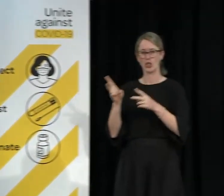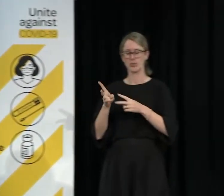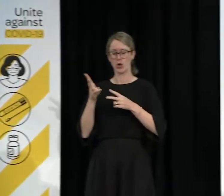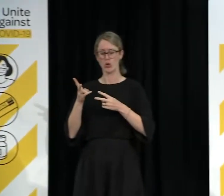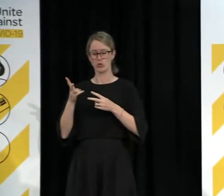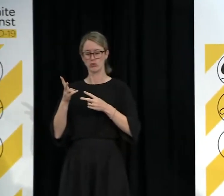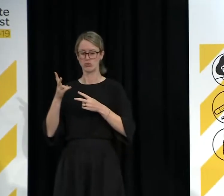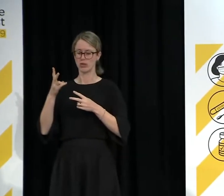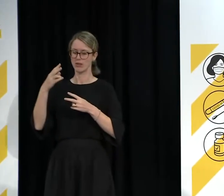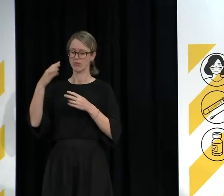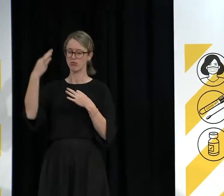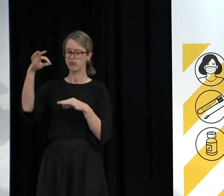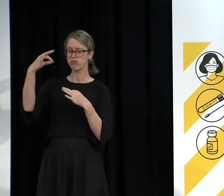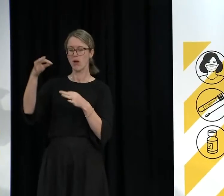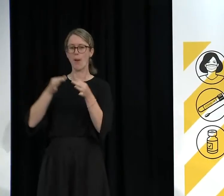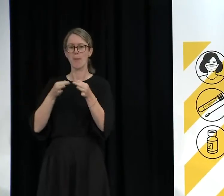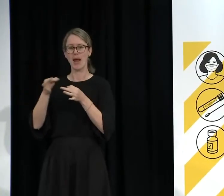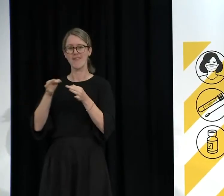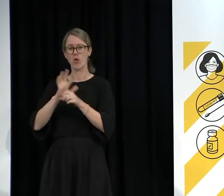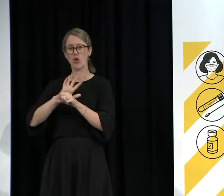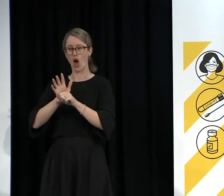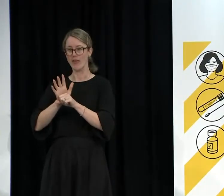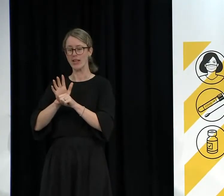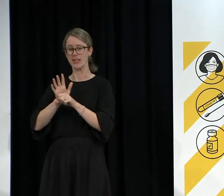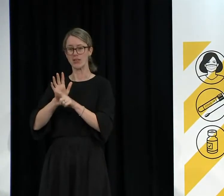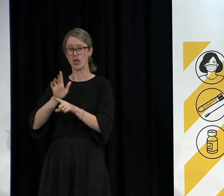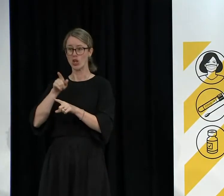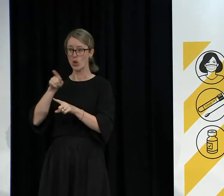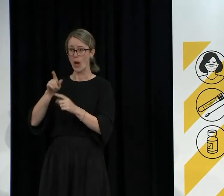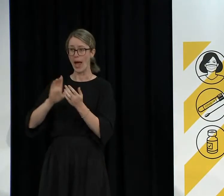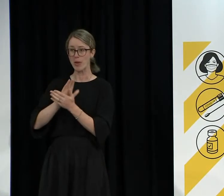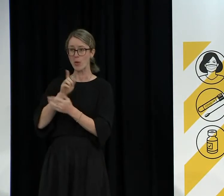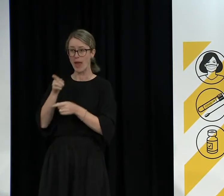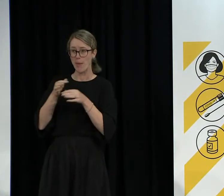Are you confident that hospitals are prepared for life with COVID?